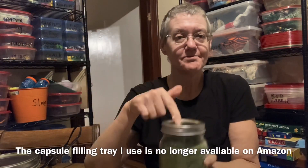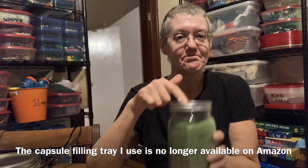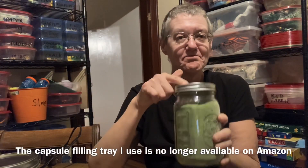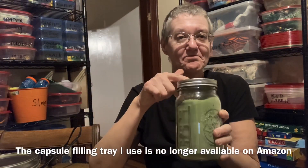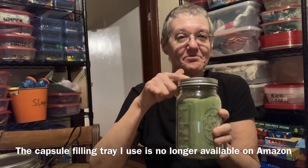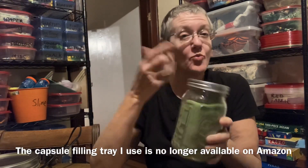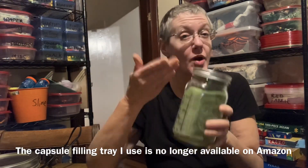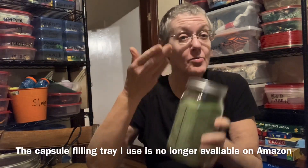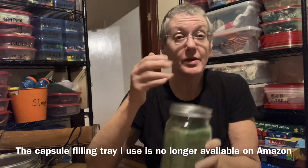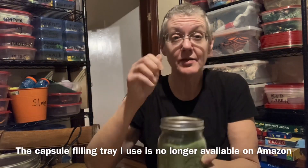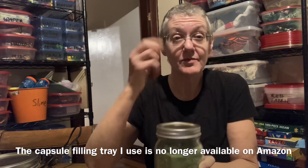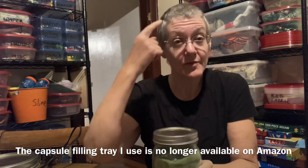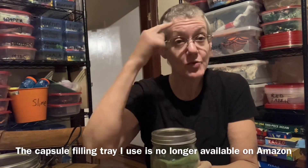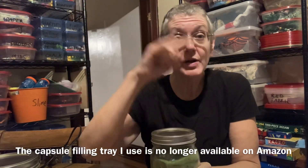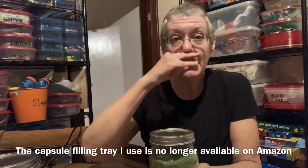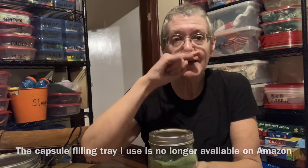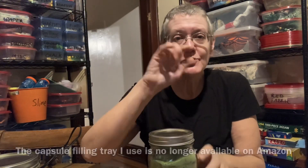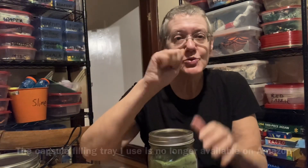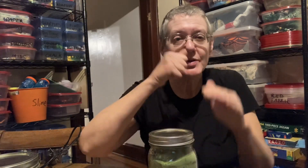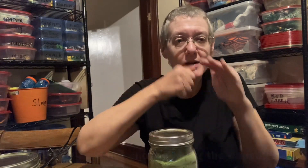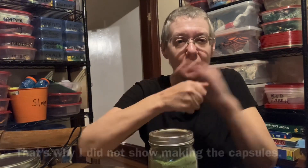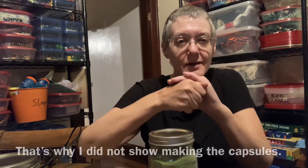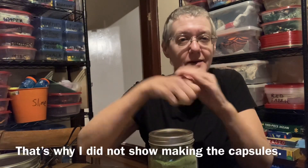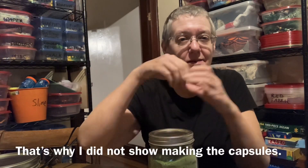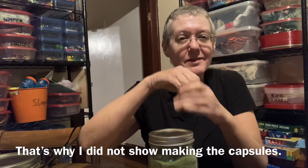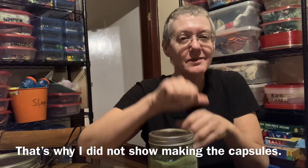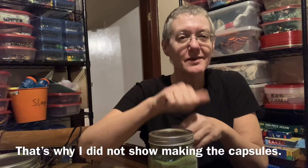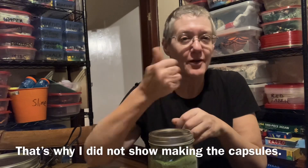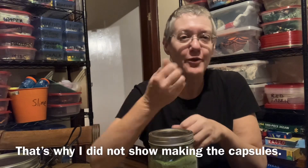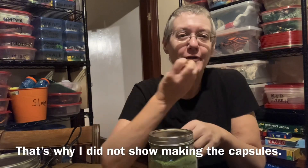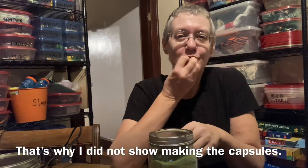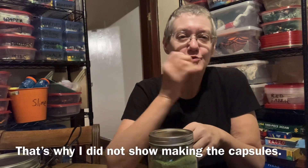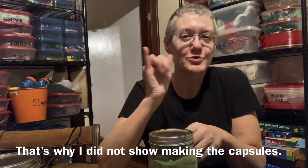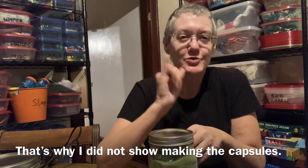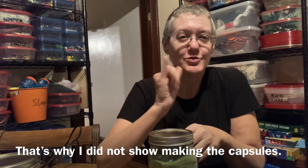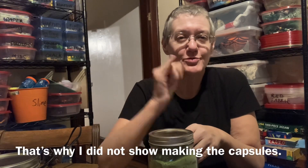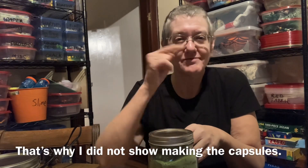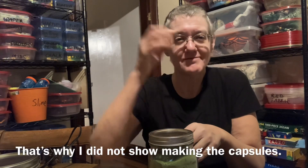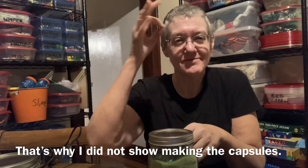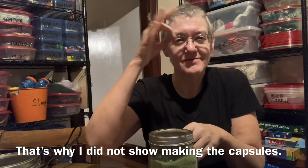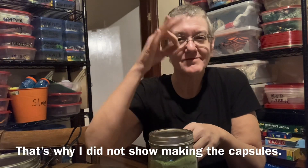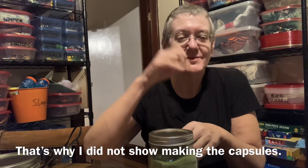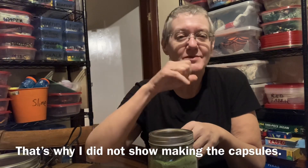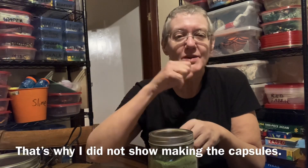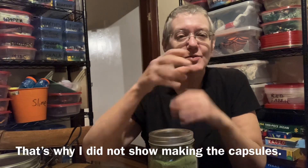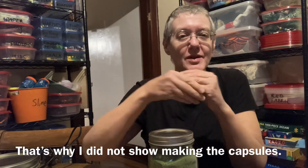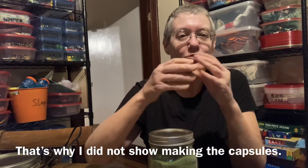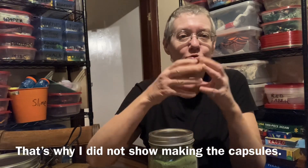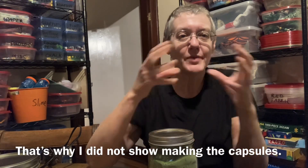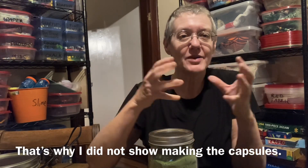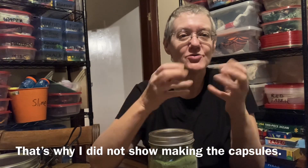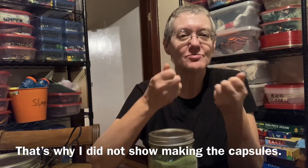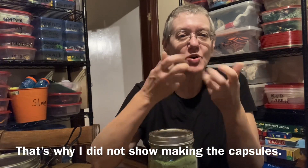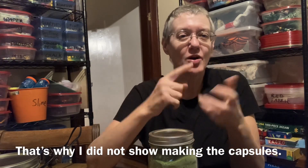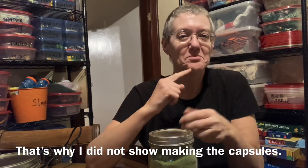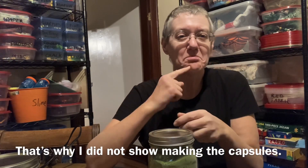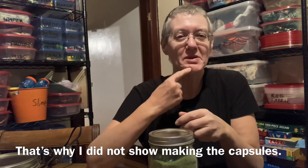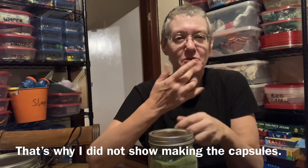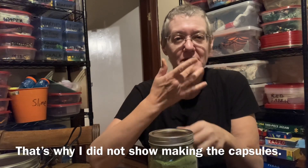too. You could probably even hide it in other dishes and your kids wouldn't know, as long as you don't add too much